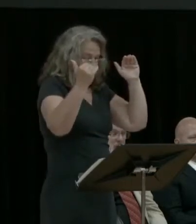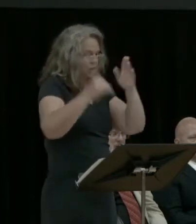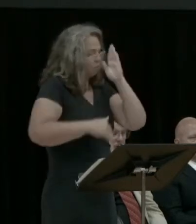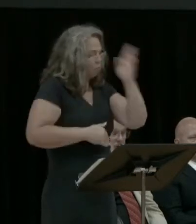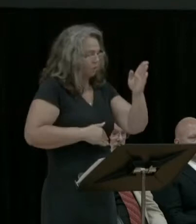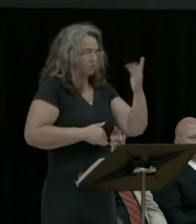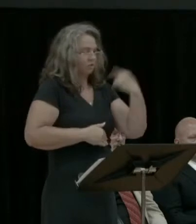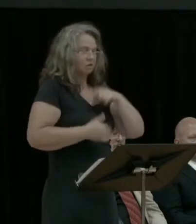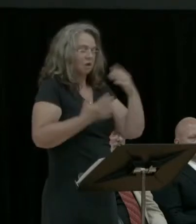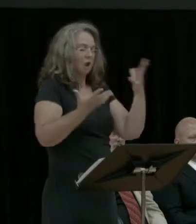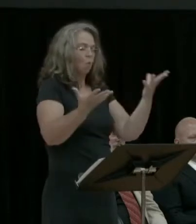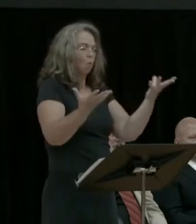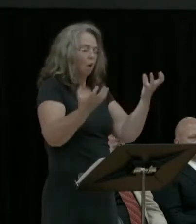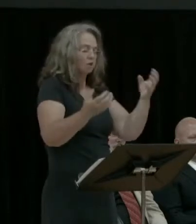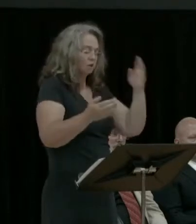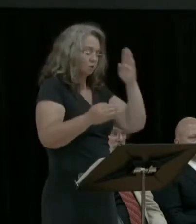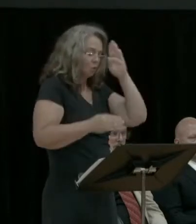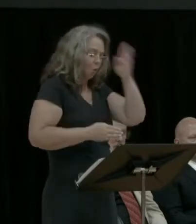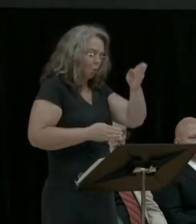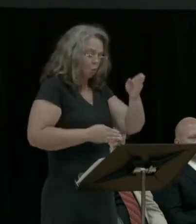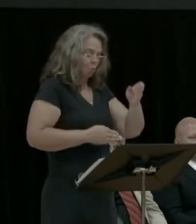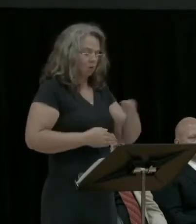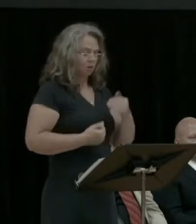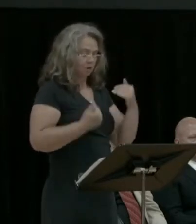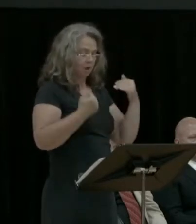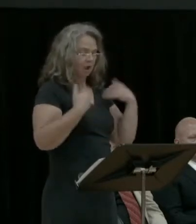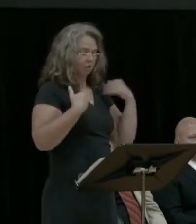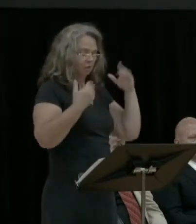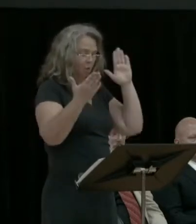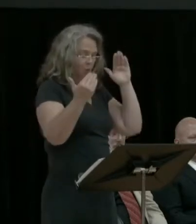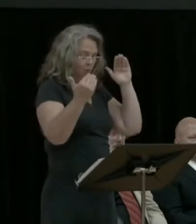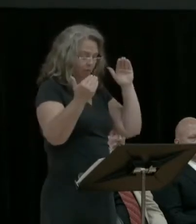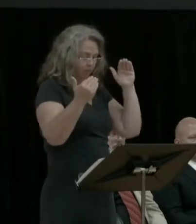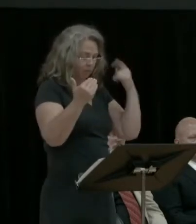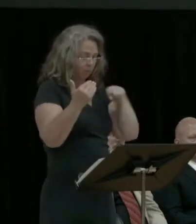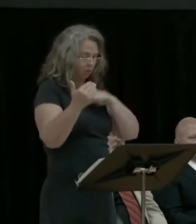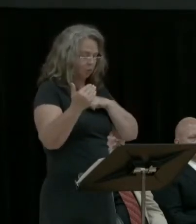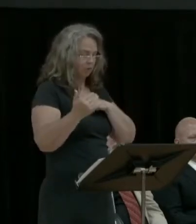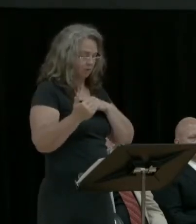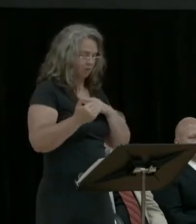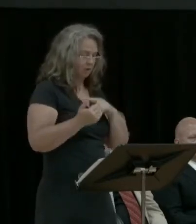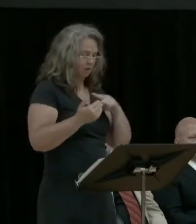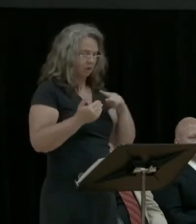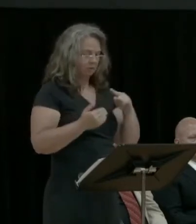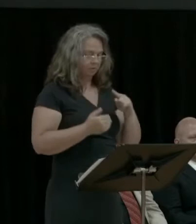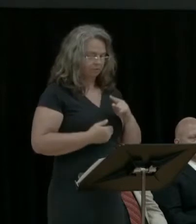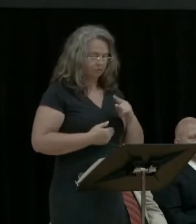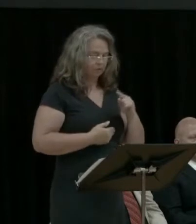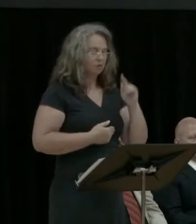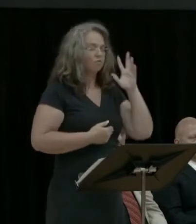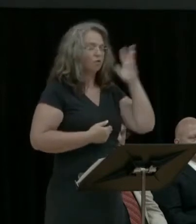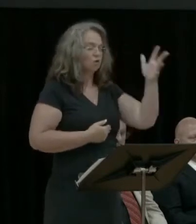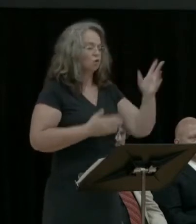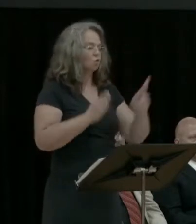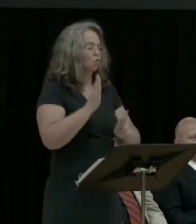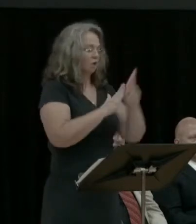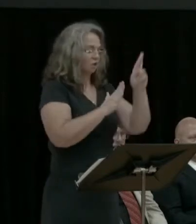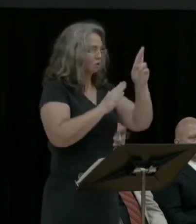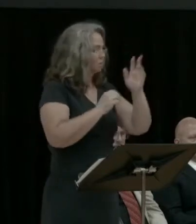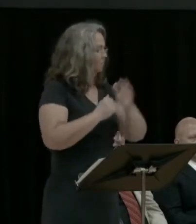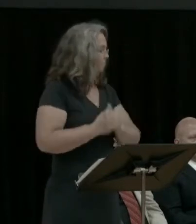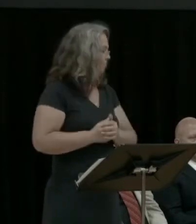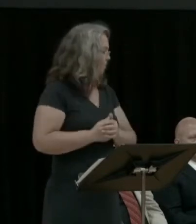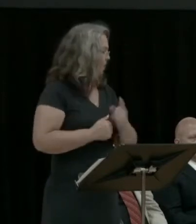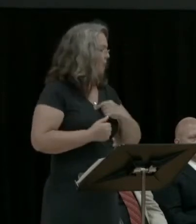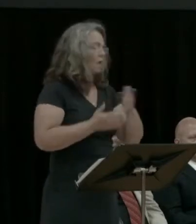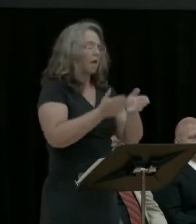students that we had to make an impact that has a repercussion on future rockets and our community. And that we did.